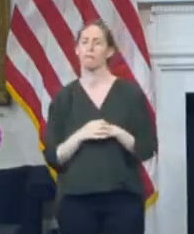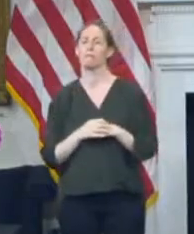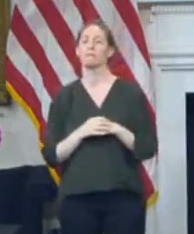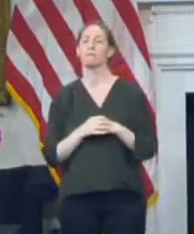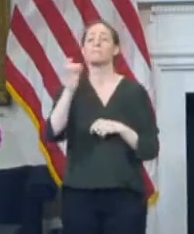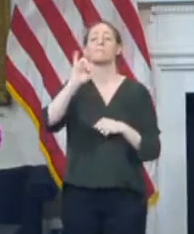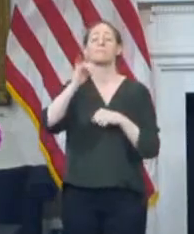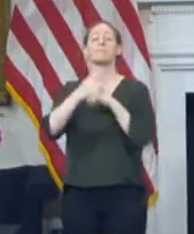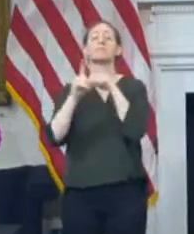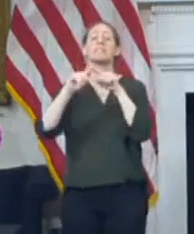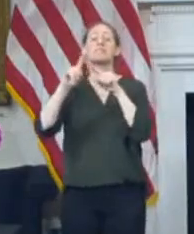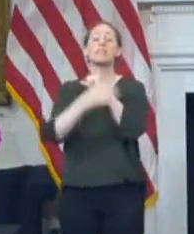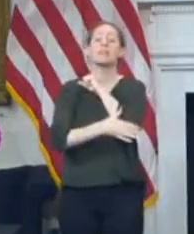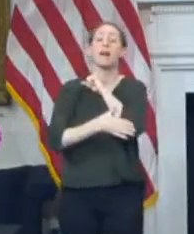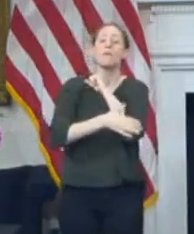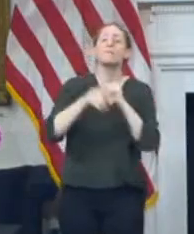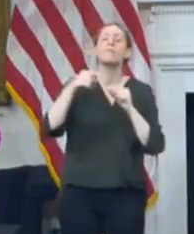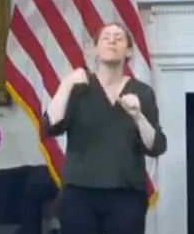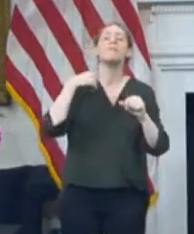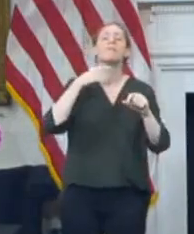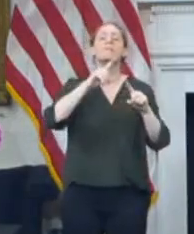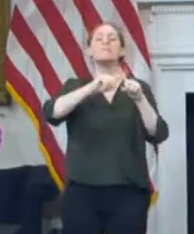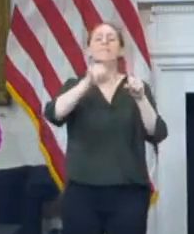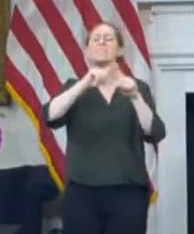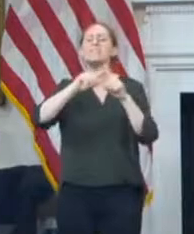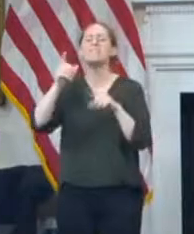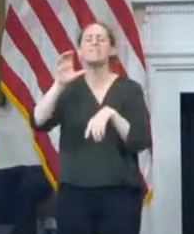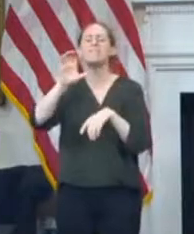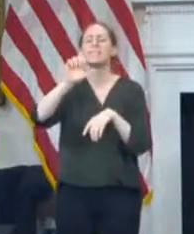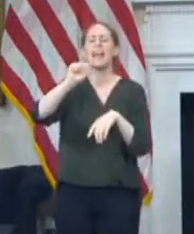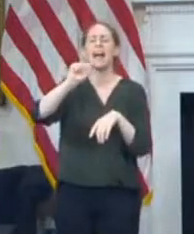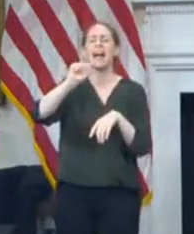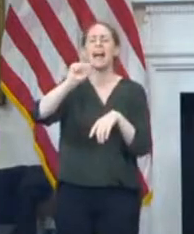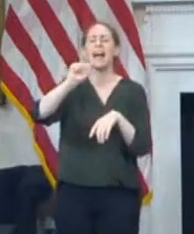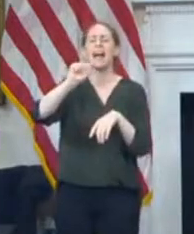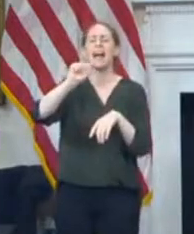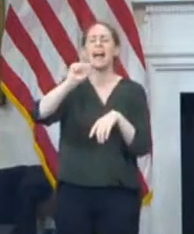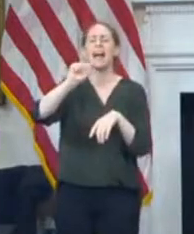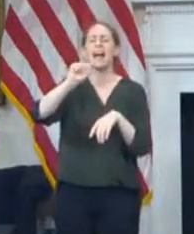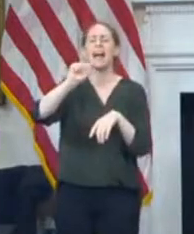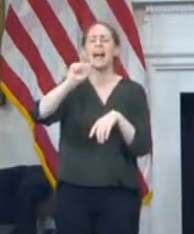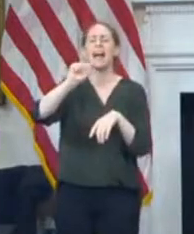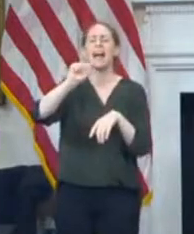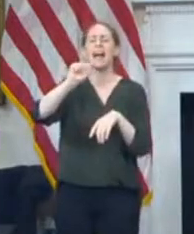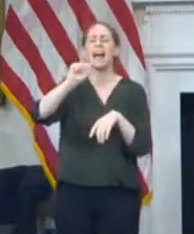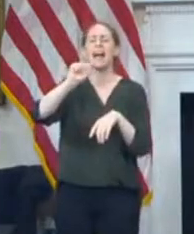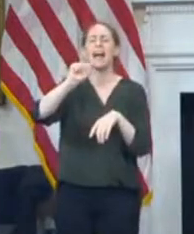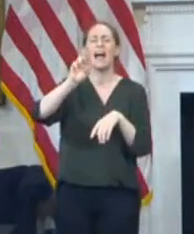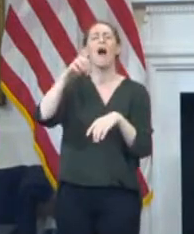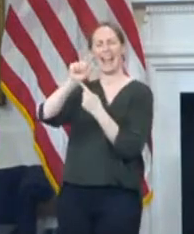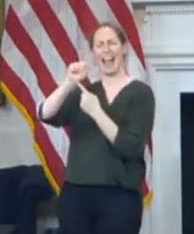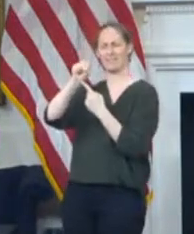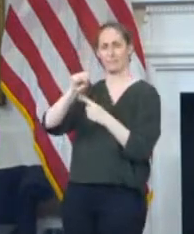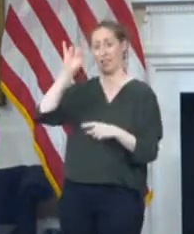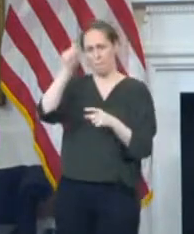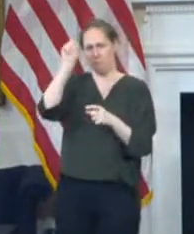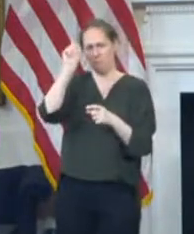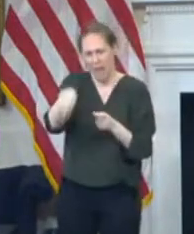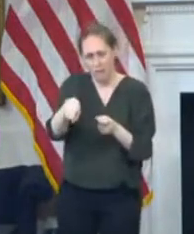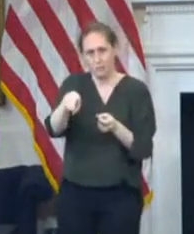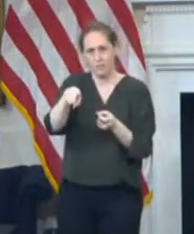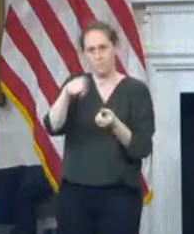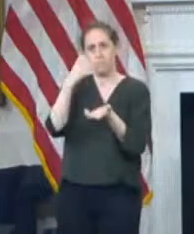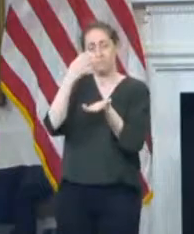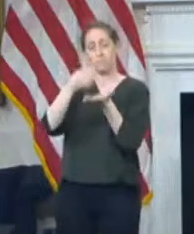in need. CARES Act funding, which must be distributed within the next 48 days or it will be forfeited. We have asked